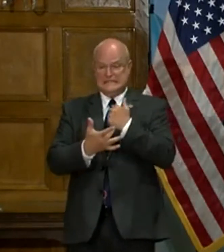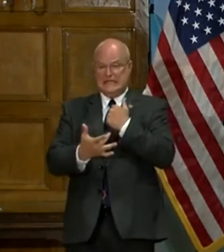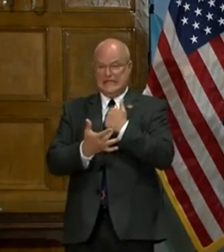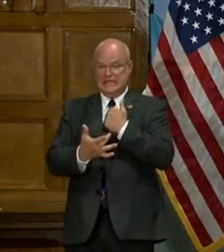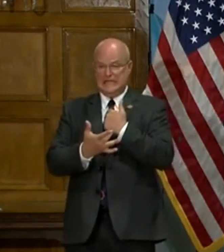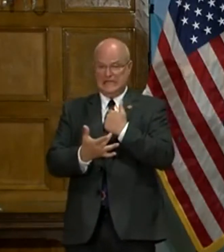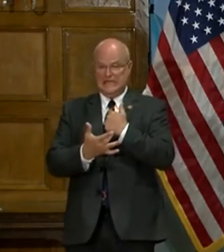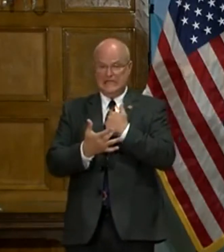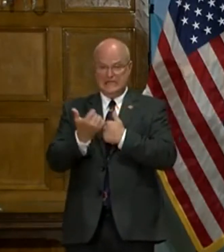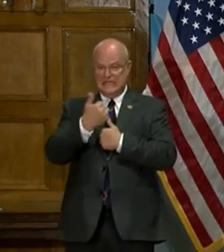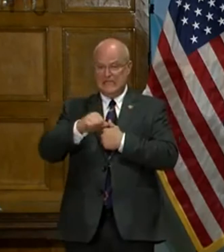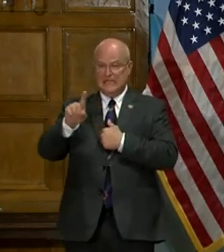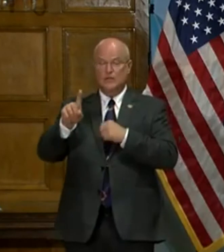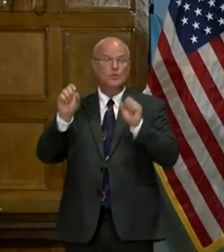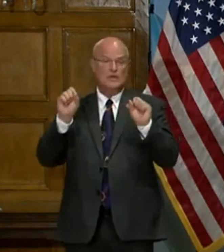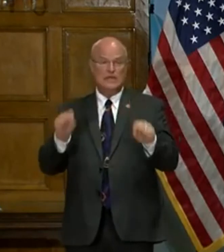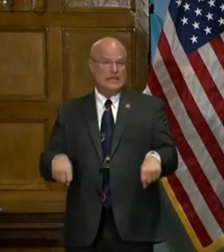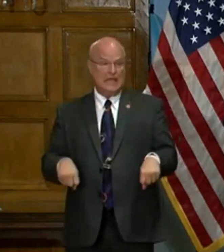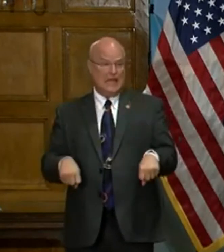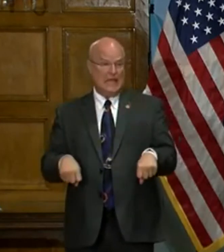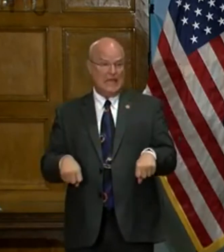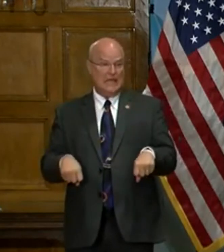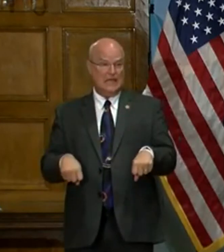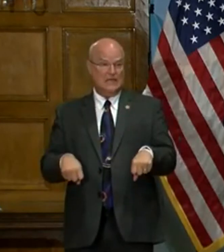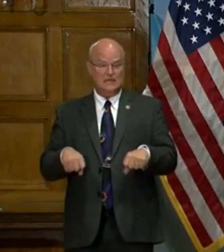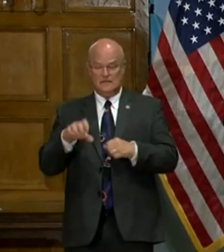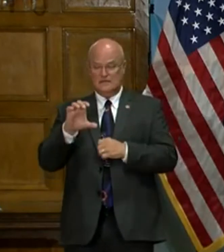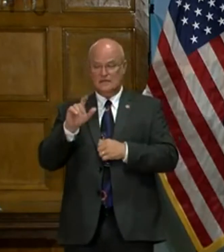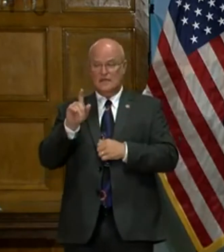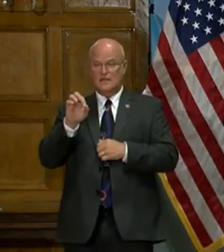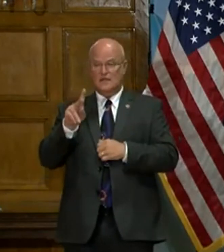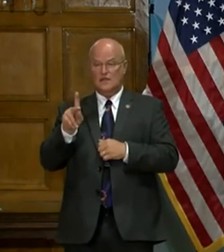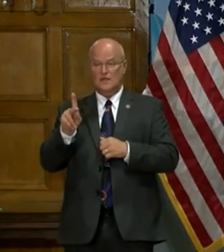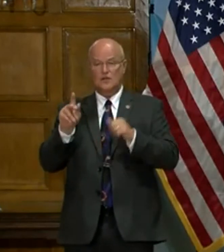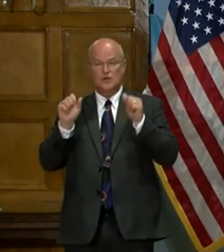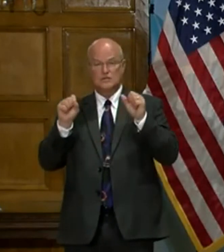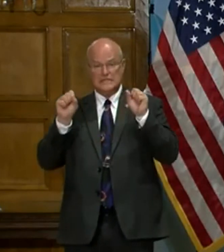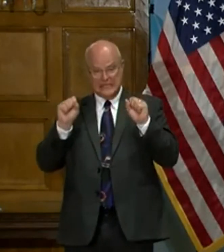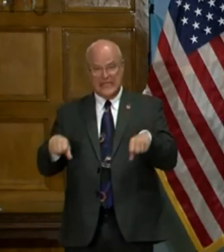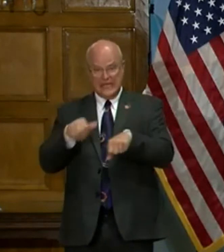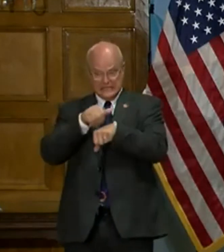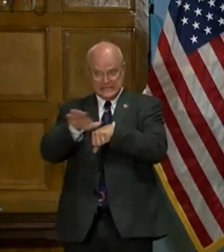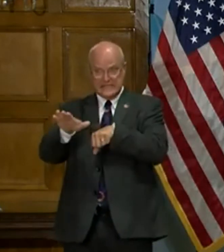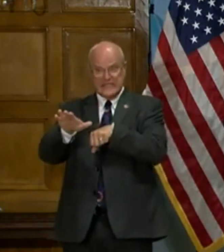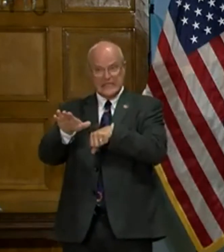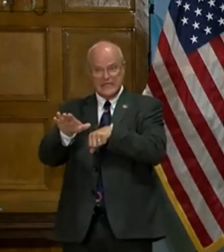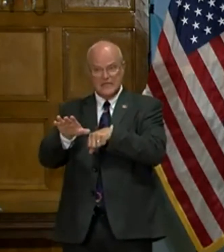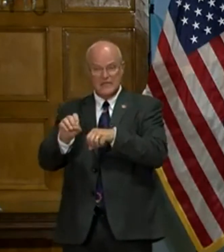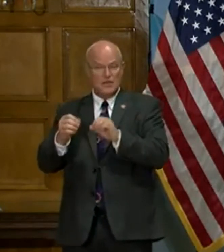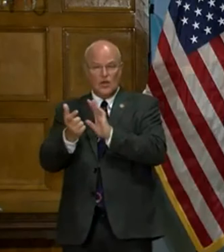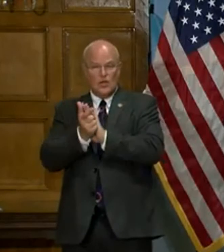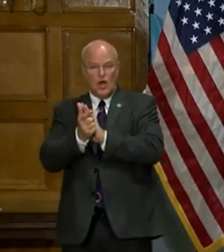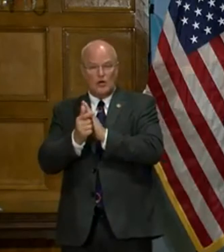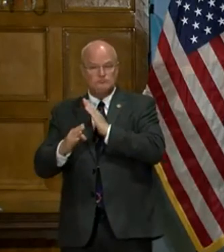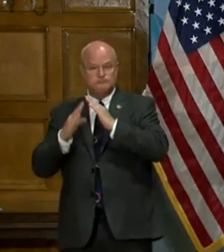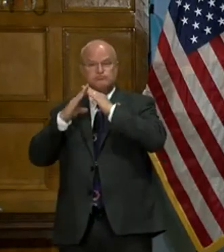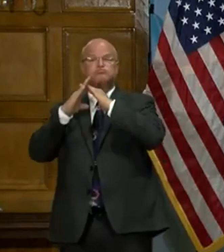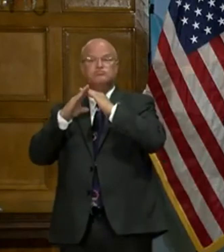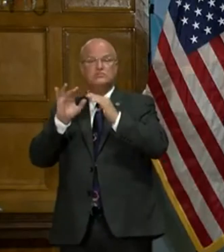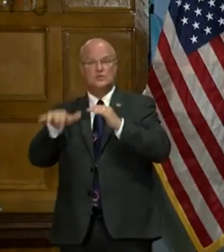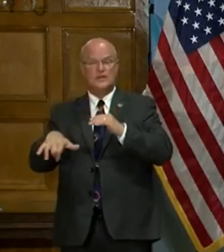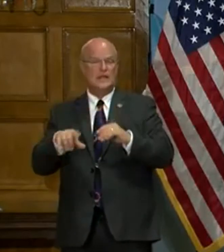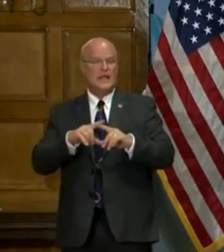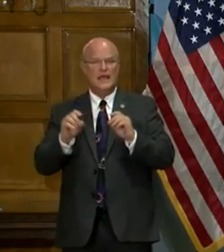technically anyone can send, the clerks can send an application out. There's no law preventing them from doing